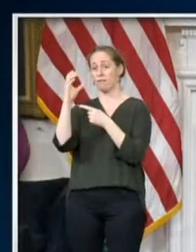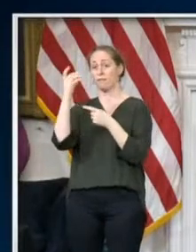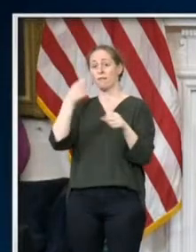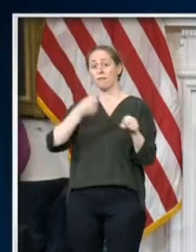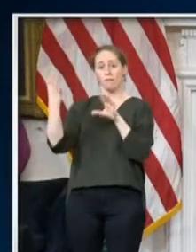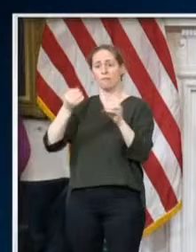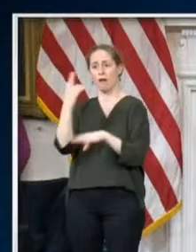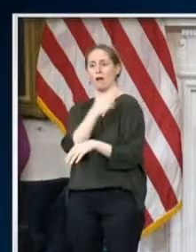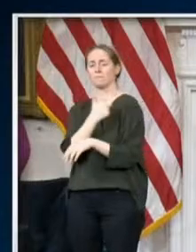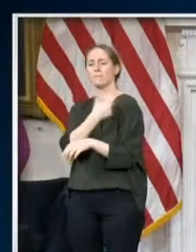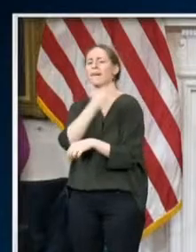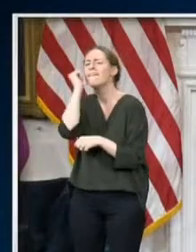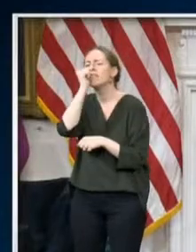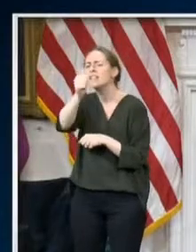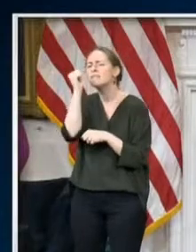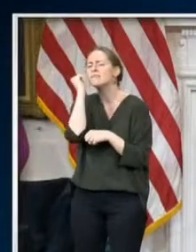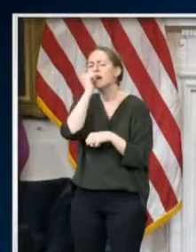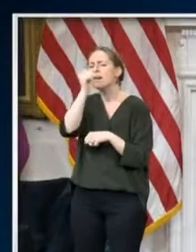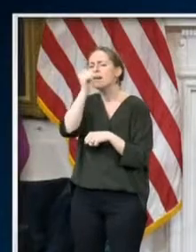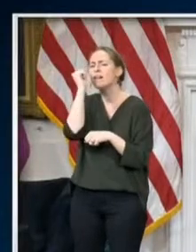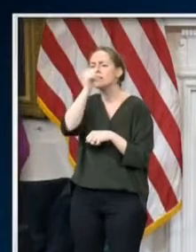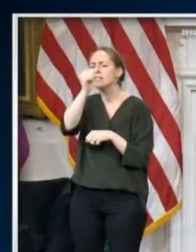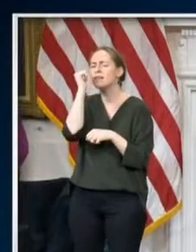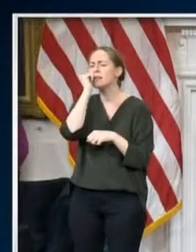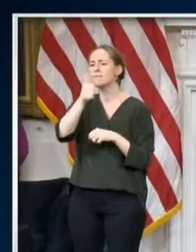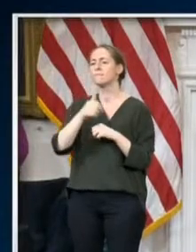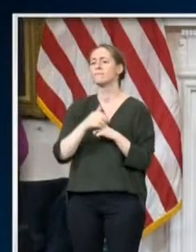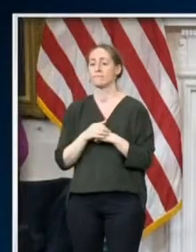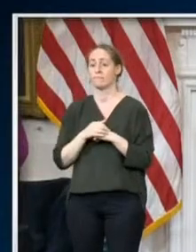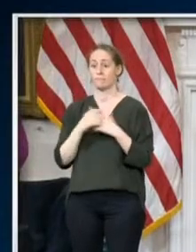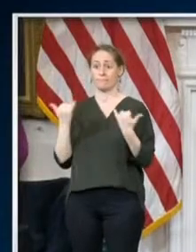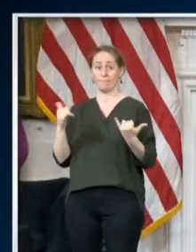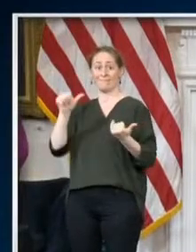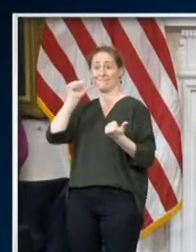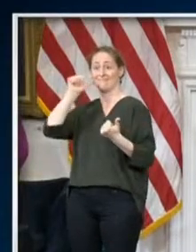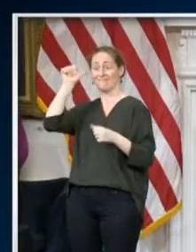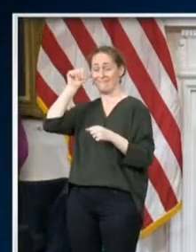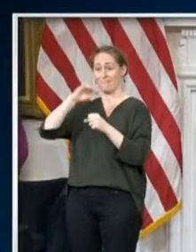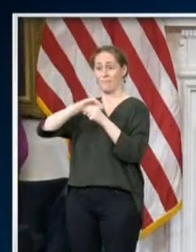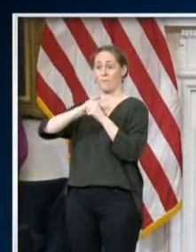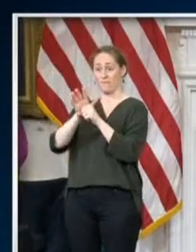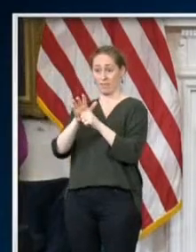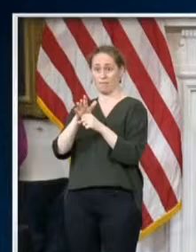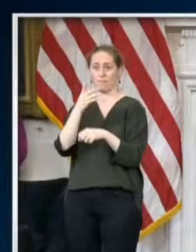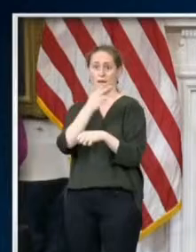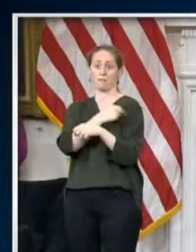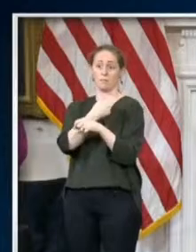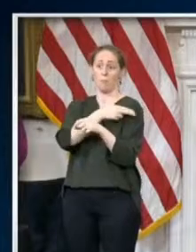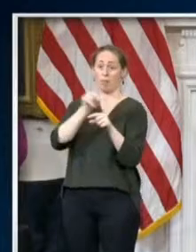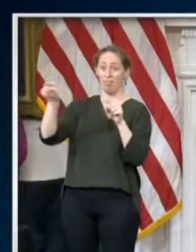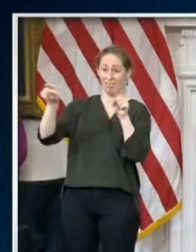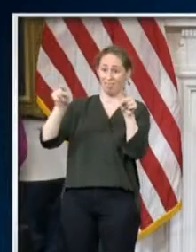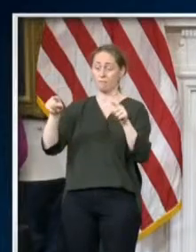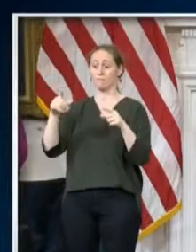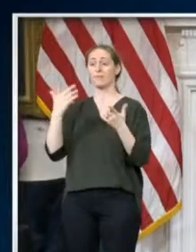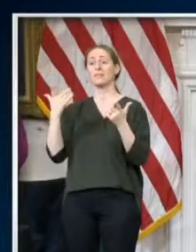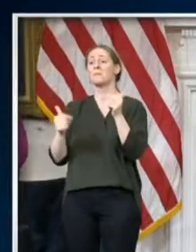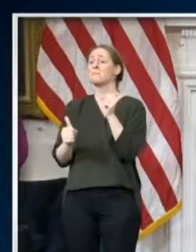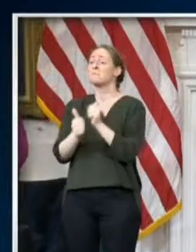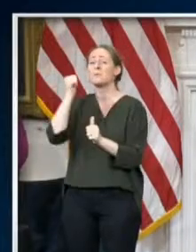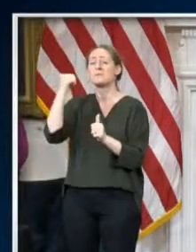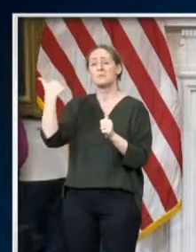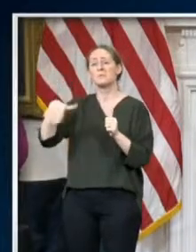before. And yesterday, COVID-19 hospitalizations in the U.S. surged to their highest level ever,